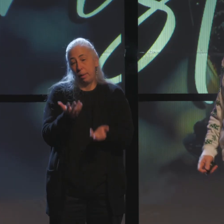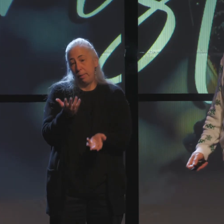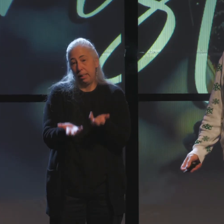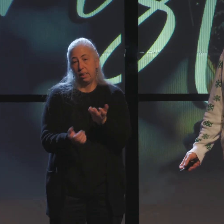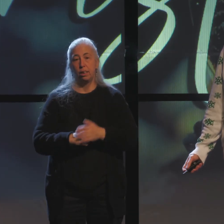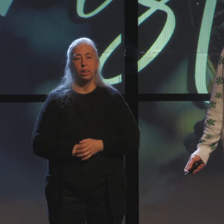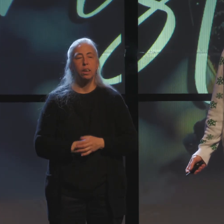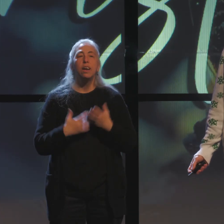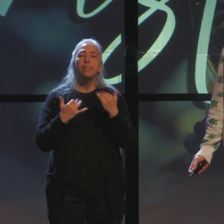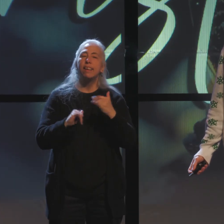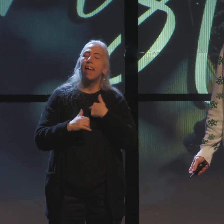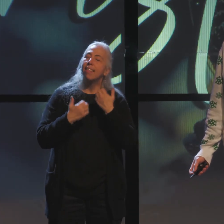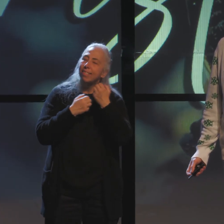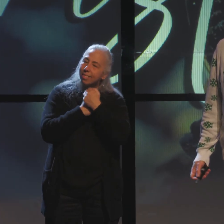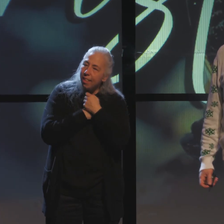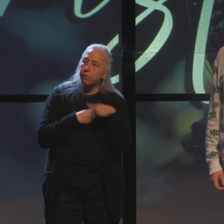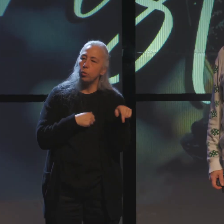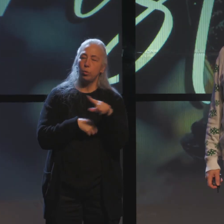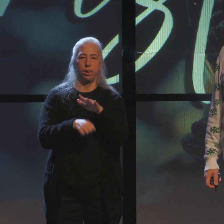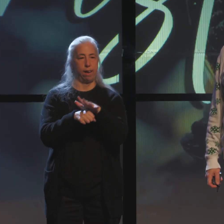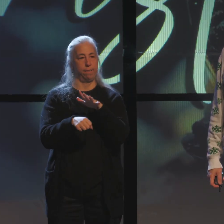But I love you enough to tell you that.